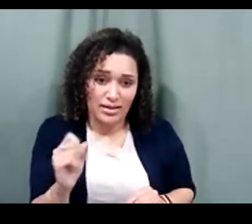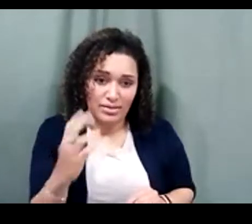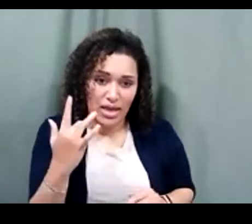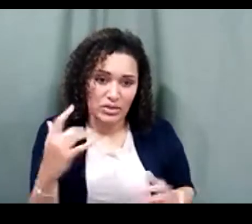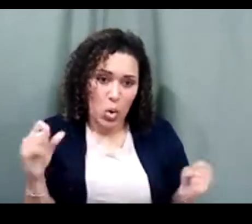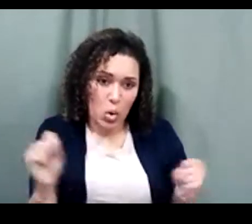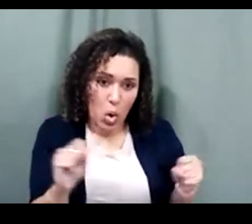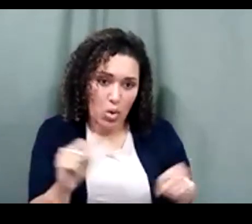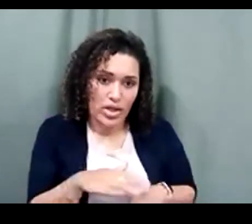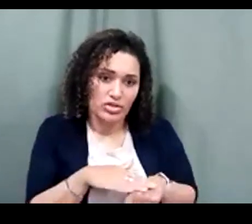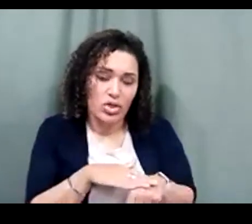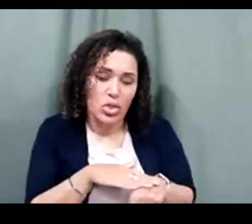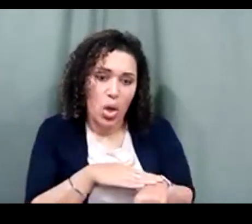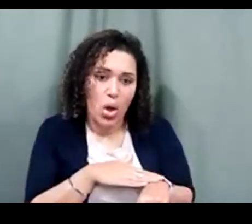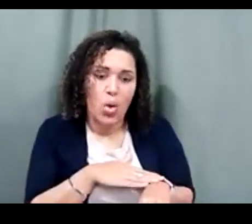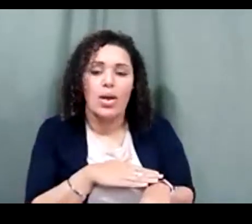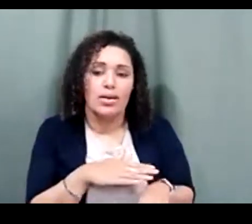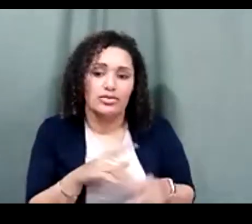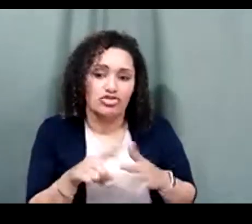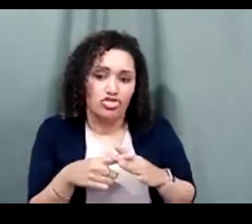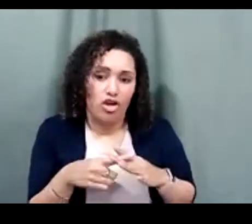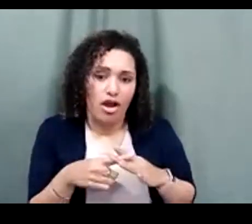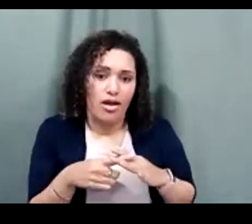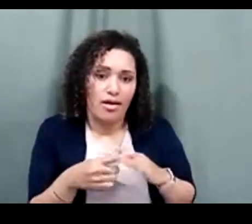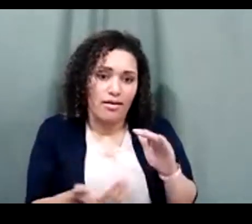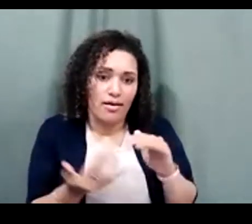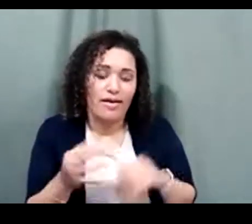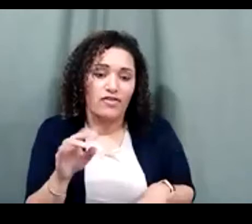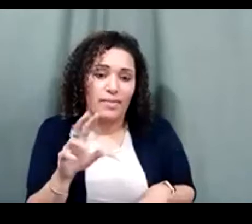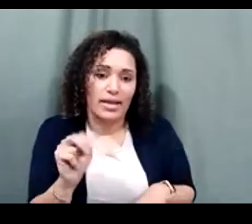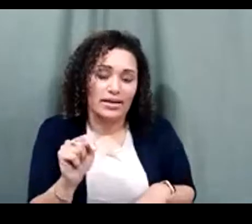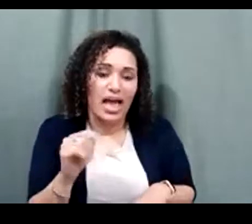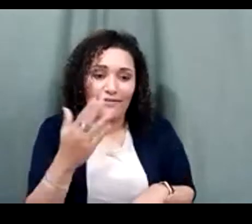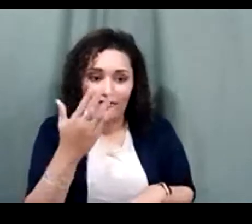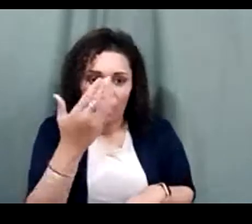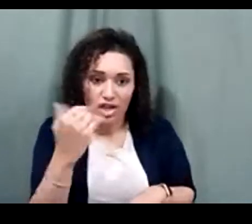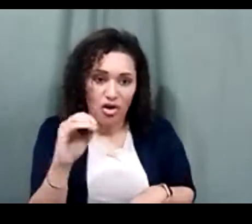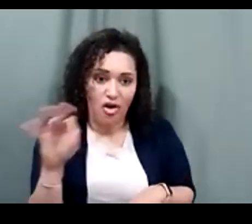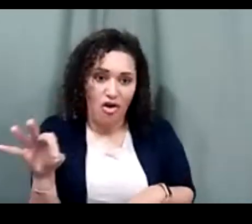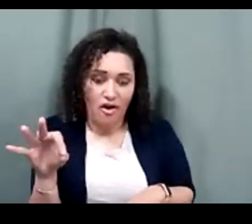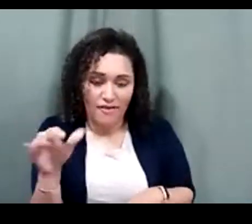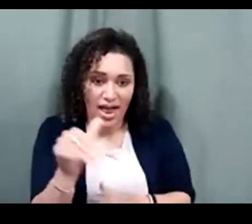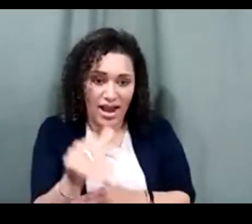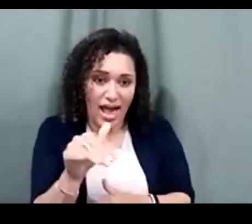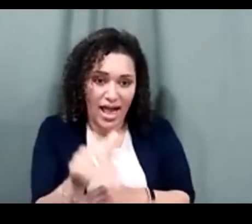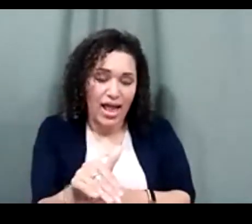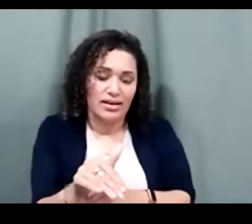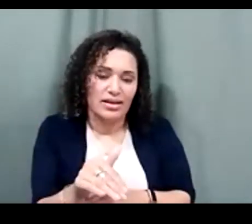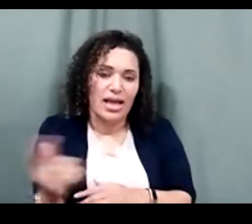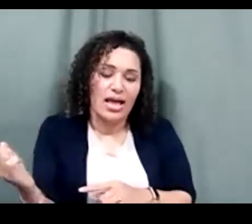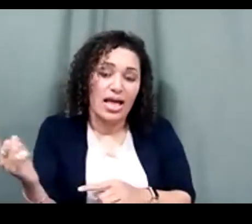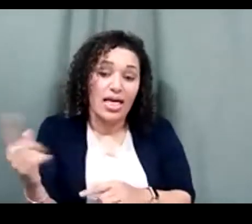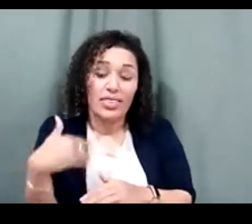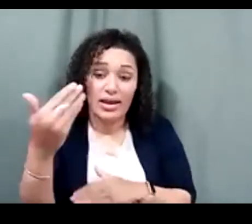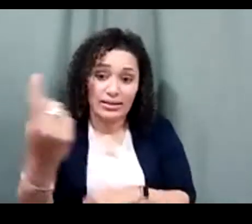cold and slow to start up, and I forgot to turn it off at night. Came back the next morning, and one tank was